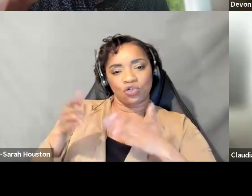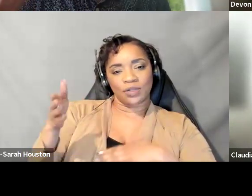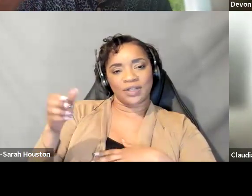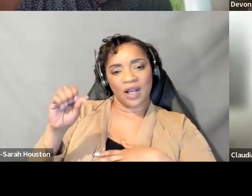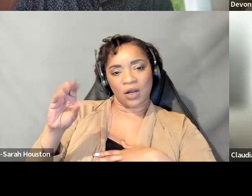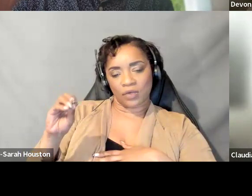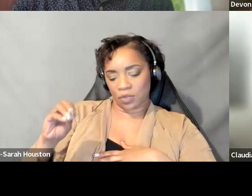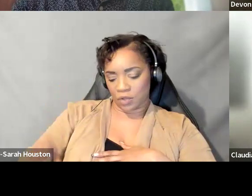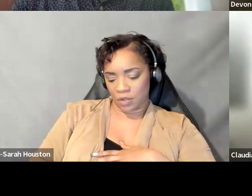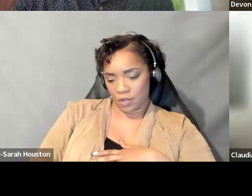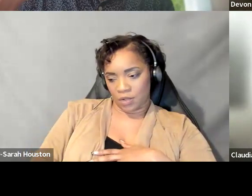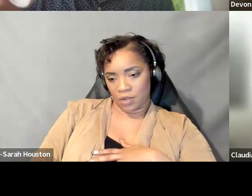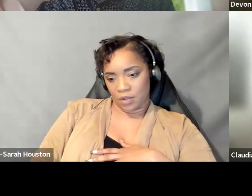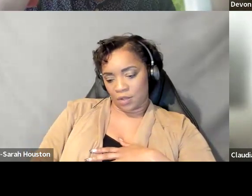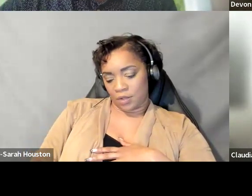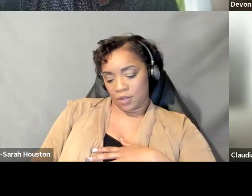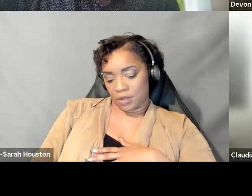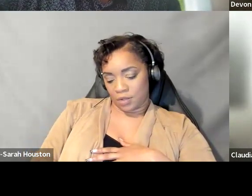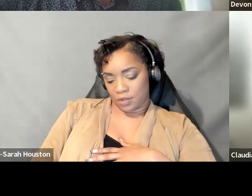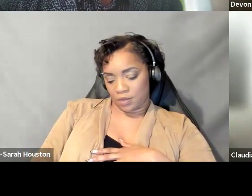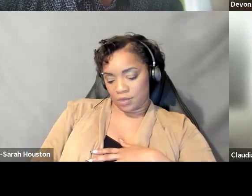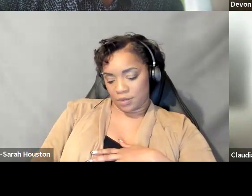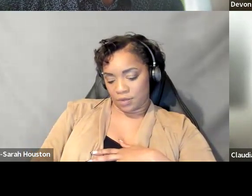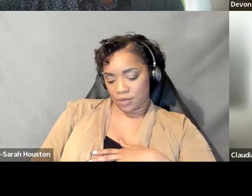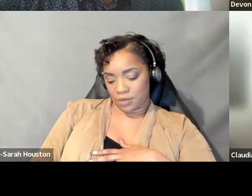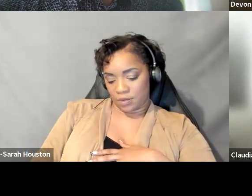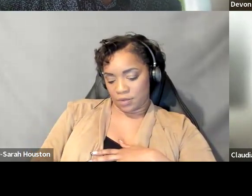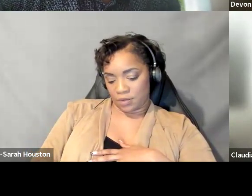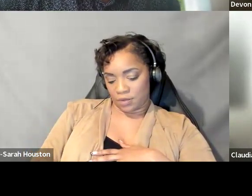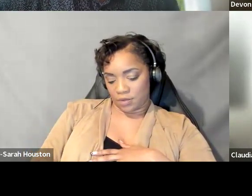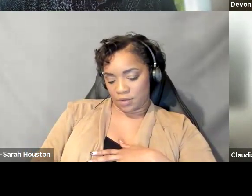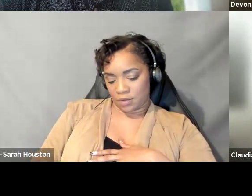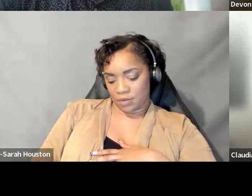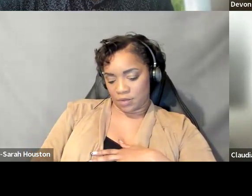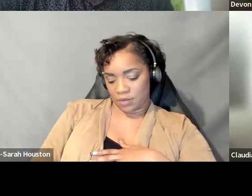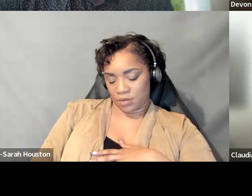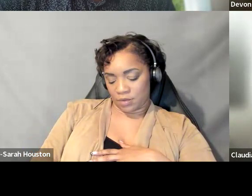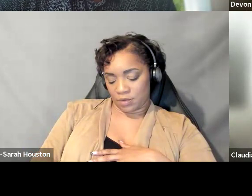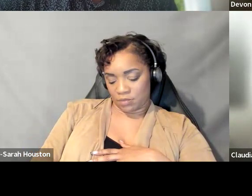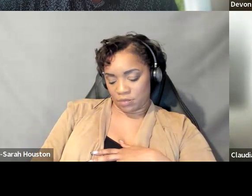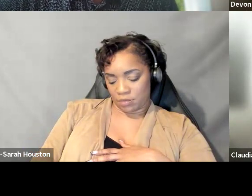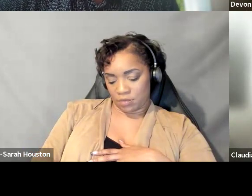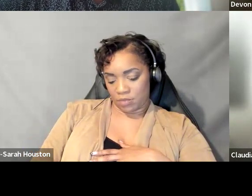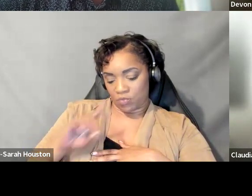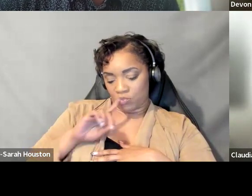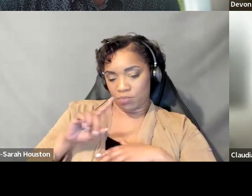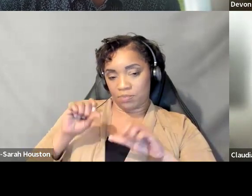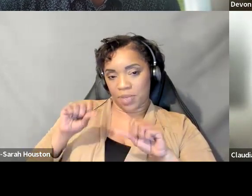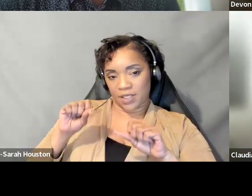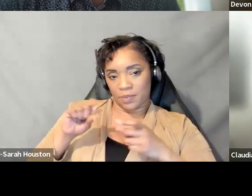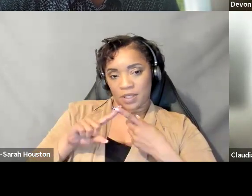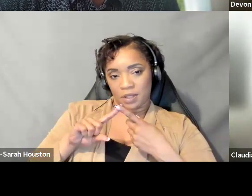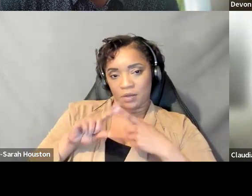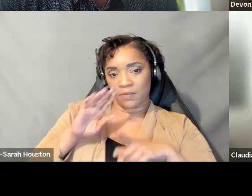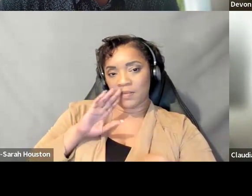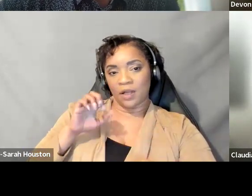So, or, practitioners there. So there potentially could be a risk at all